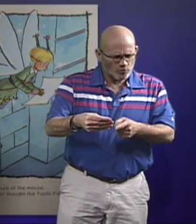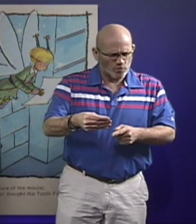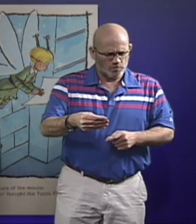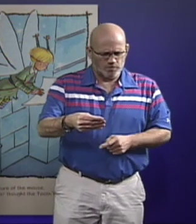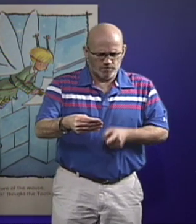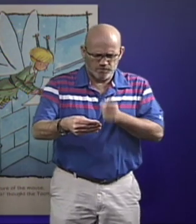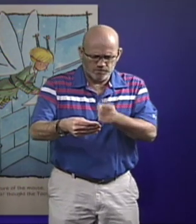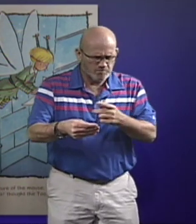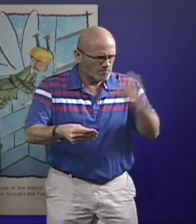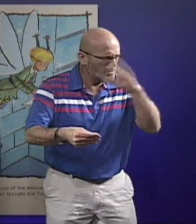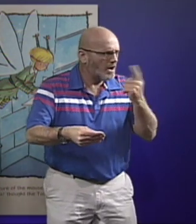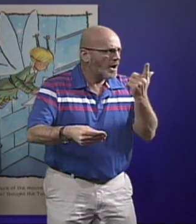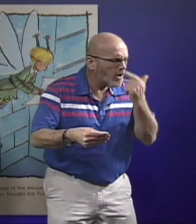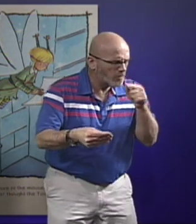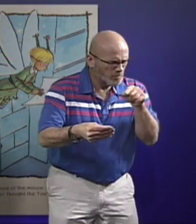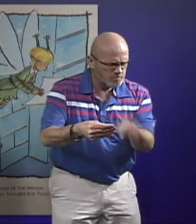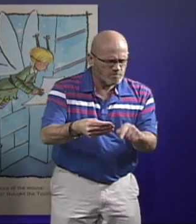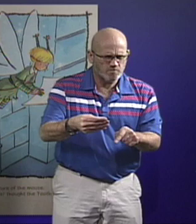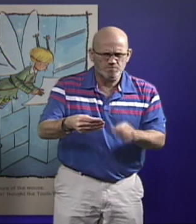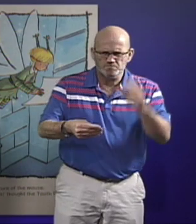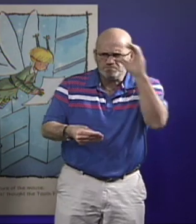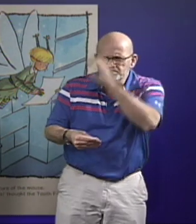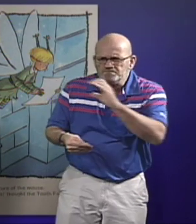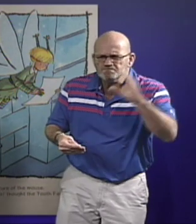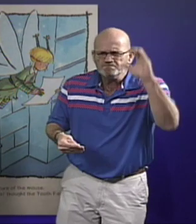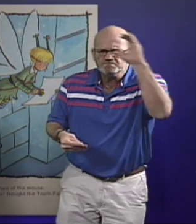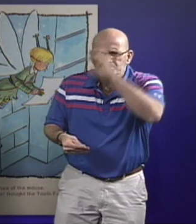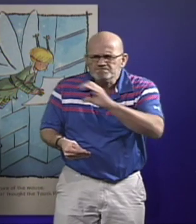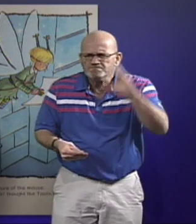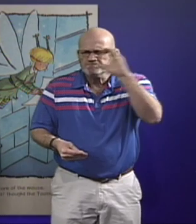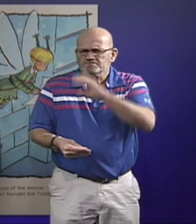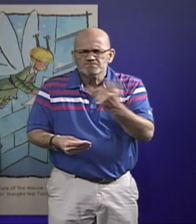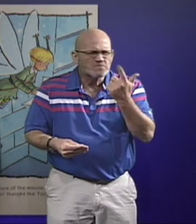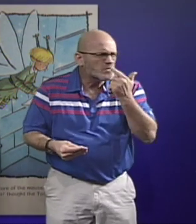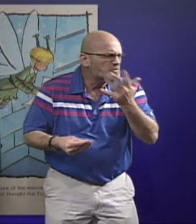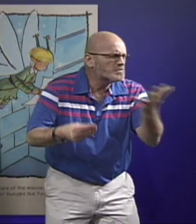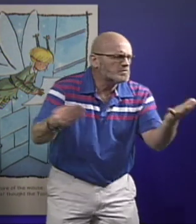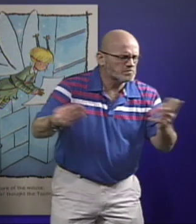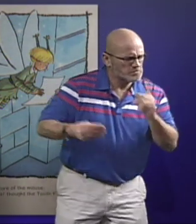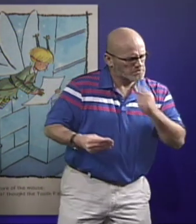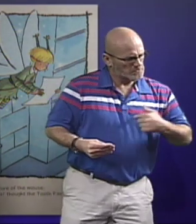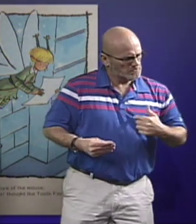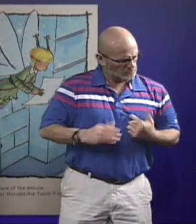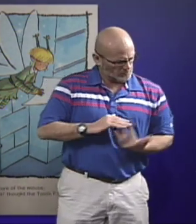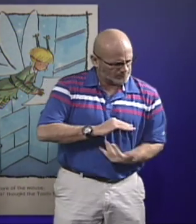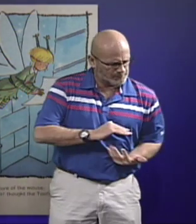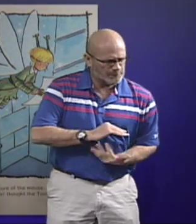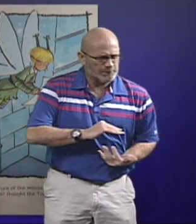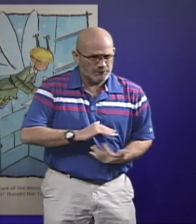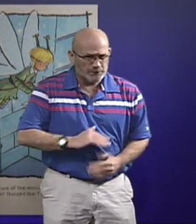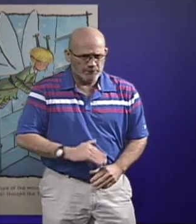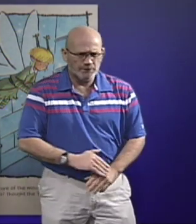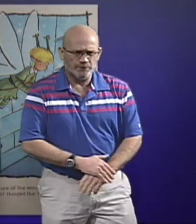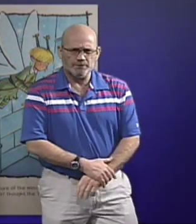tooth-stealing mouse is, thought the Tooth Fairy. She was very surprised and a little